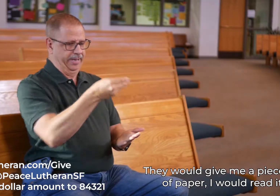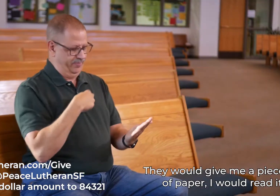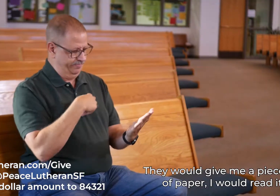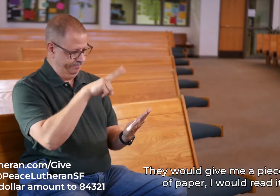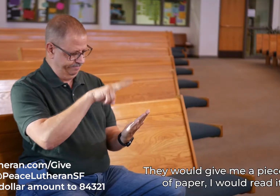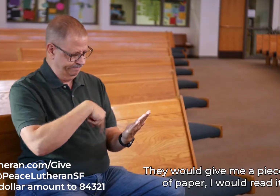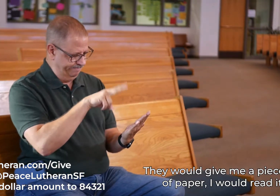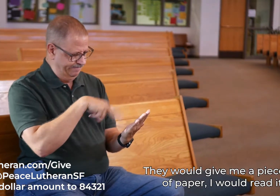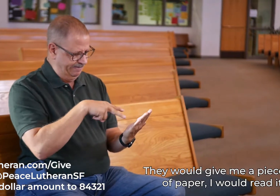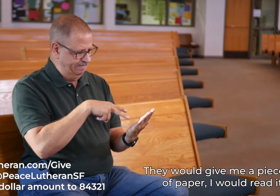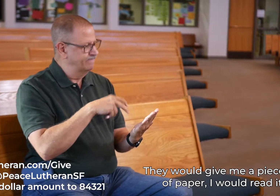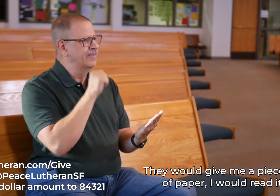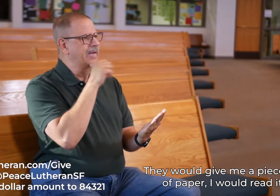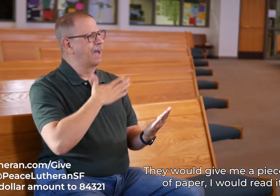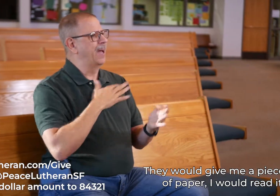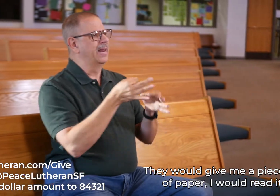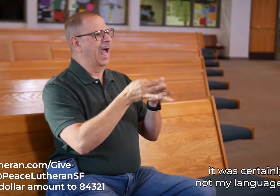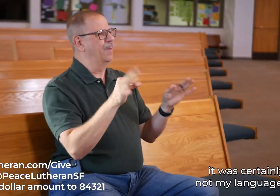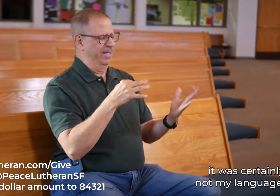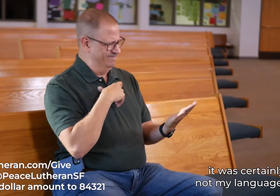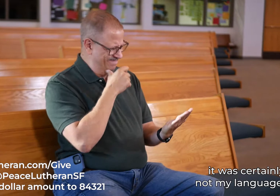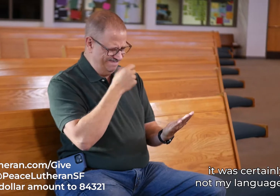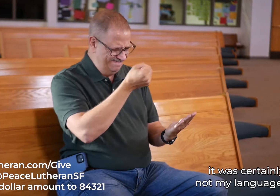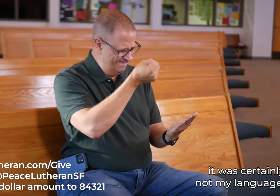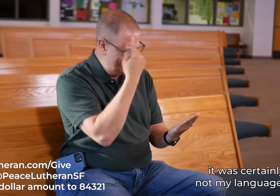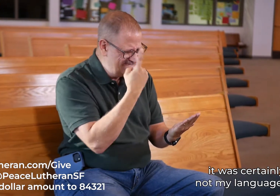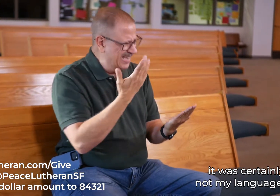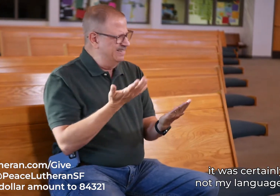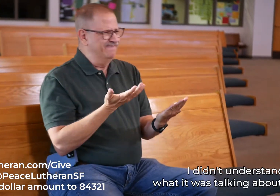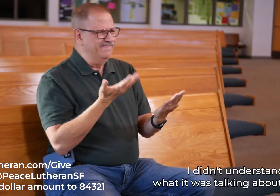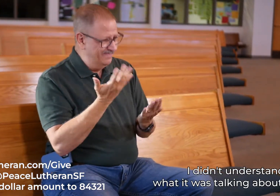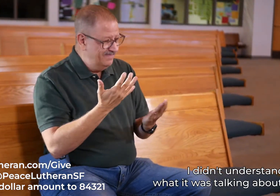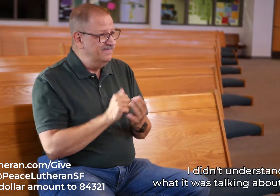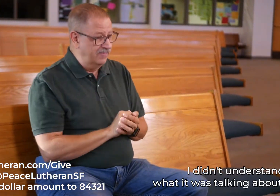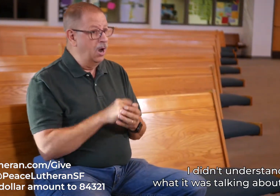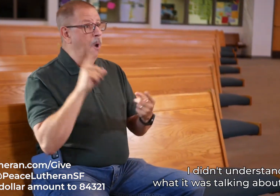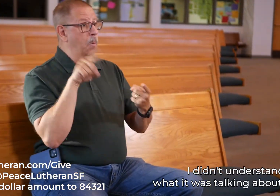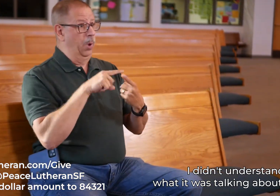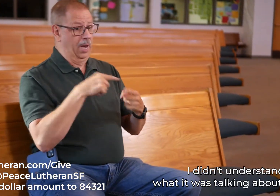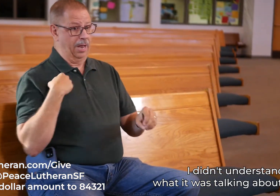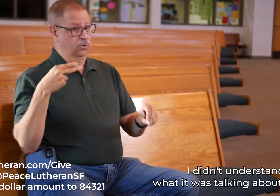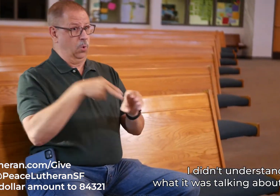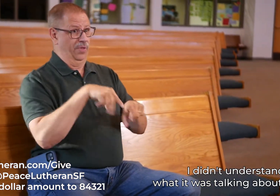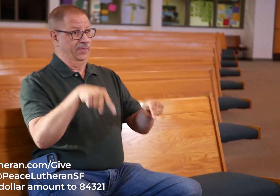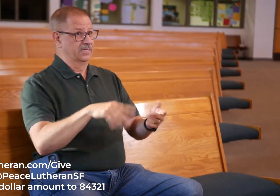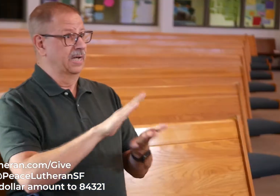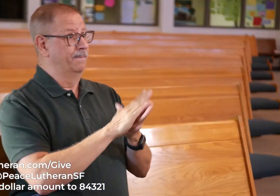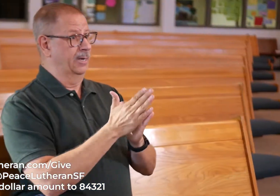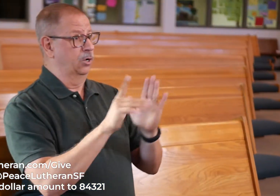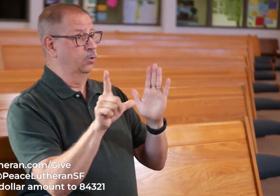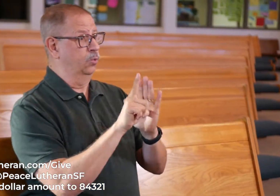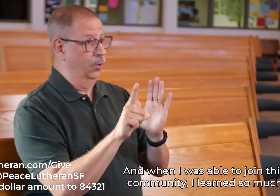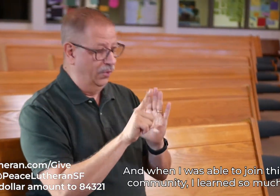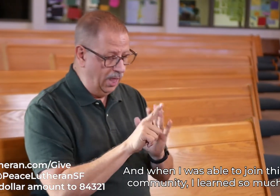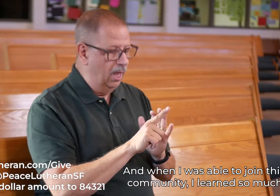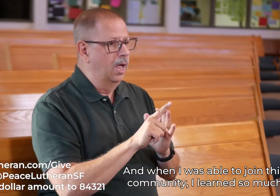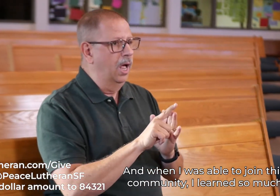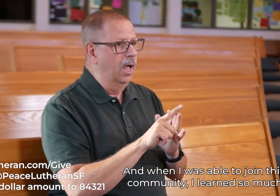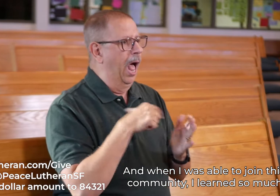give me a piece of paper, I would read it. It was certainly not my language. I didn't understand what it was talking about. And when I was able to join